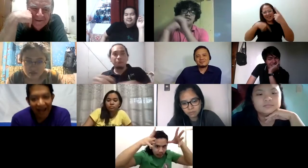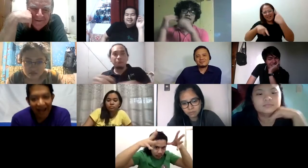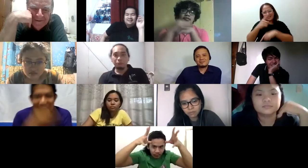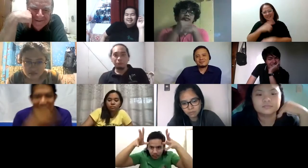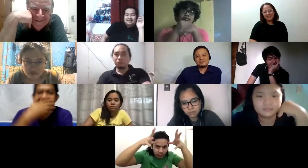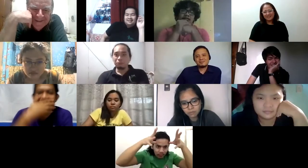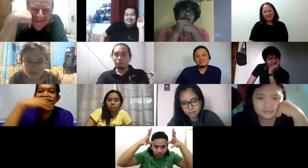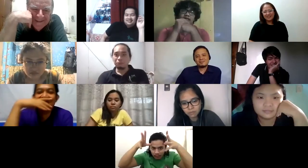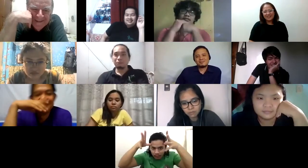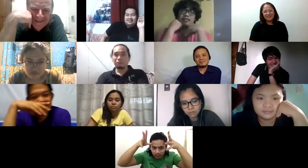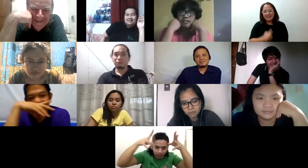English.